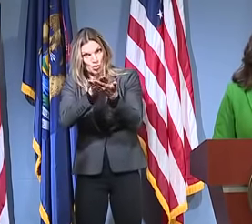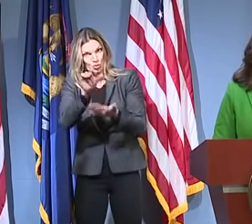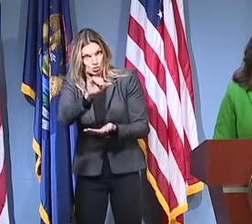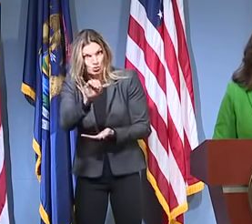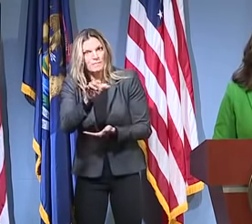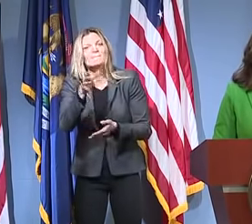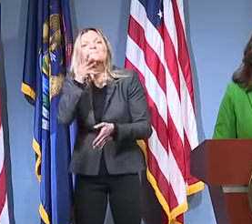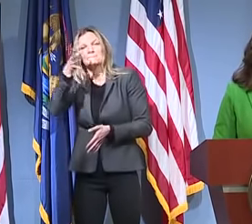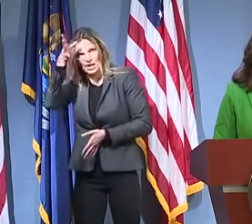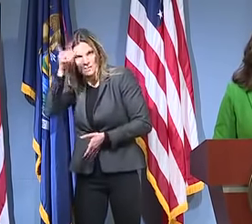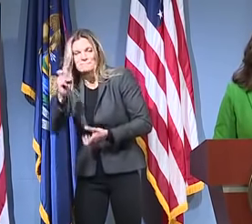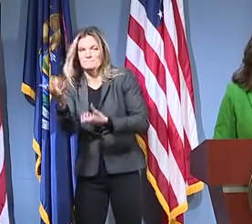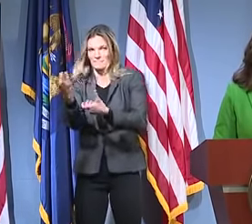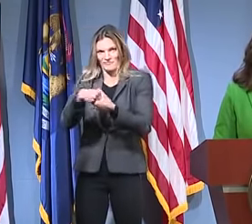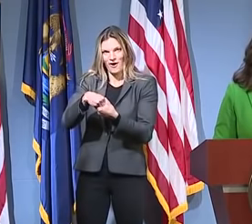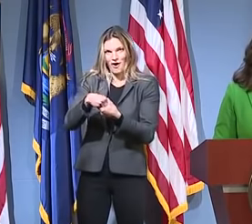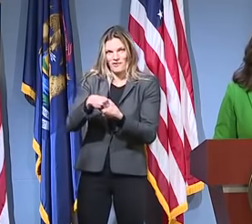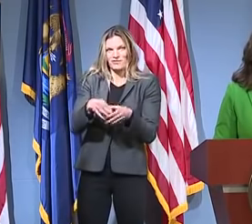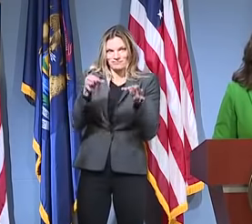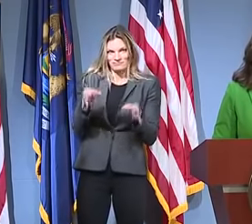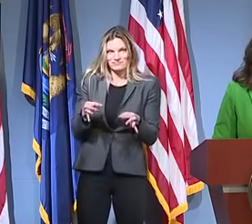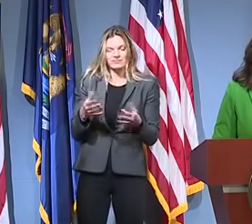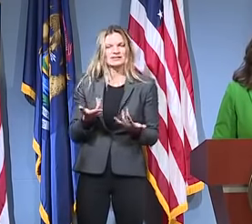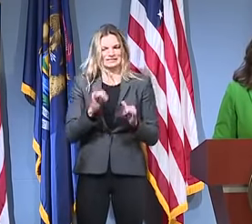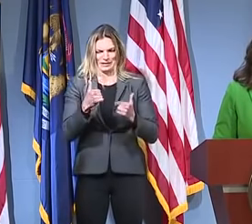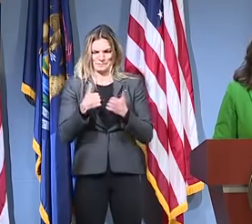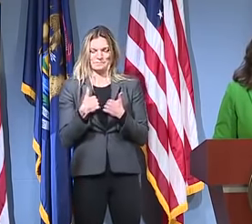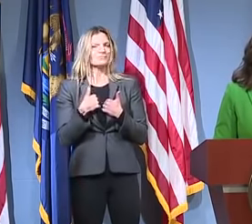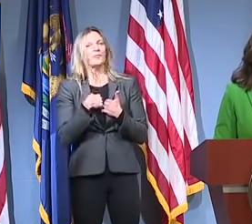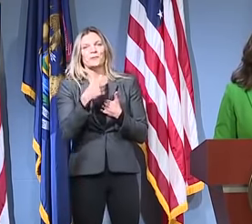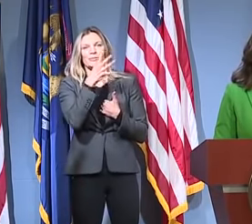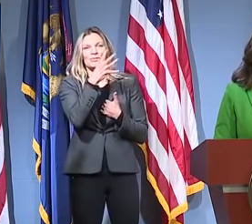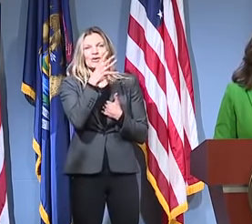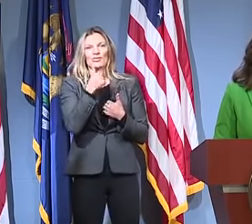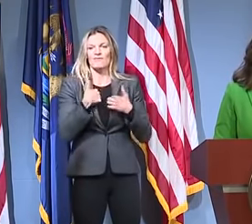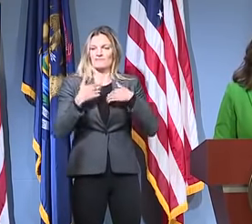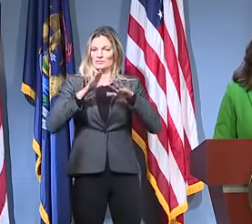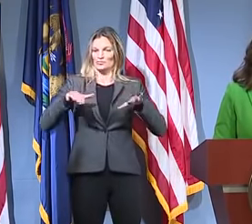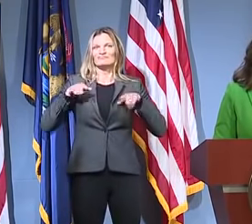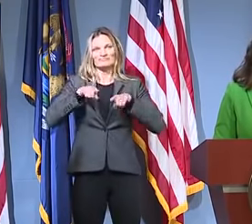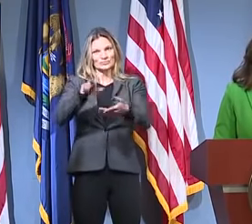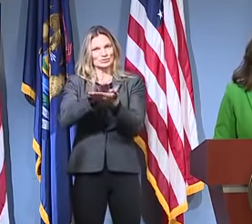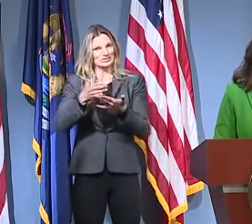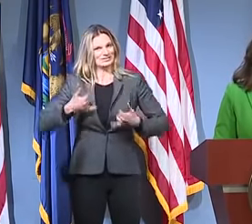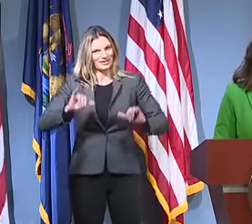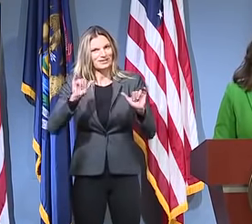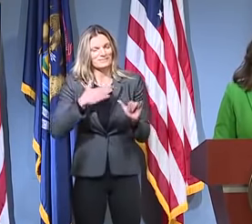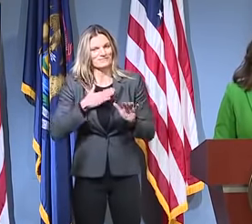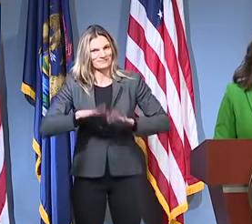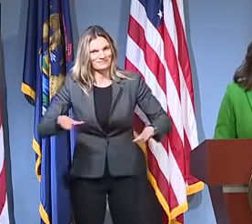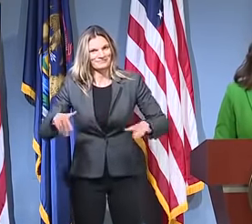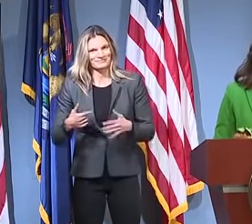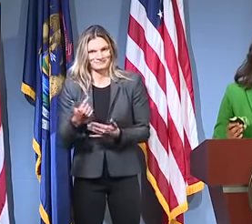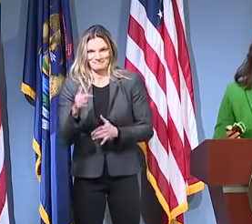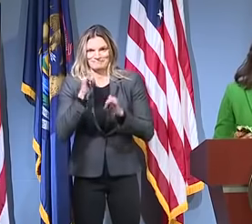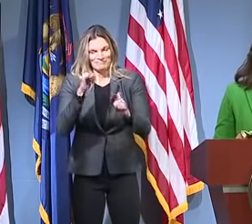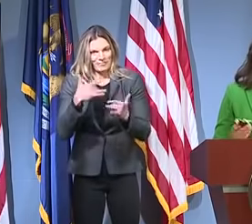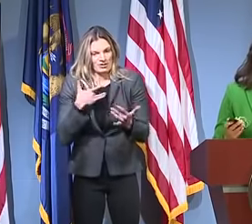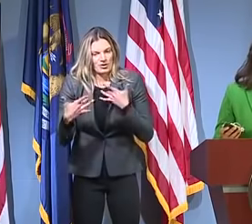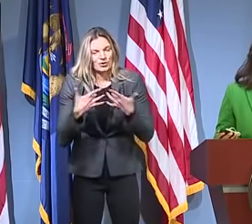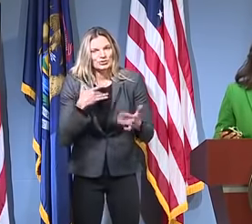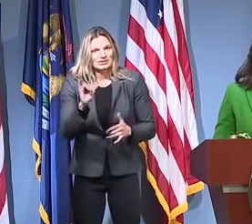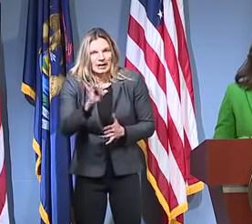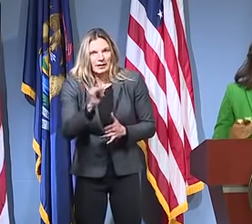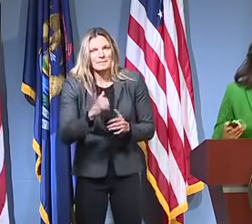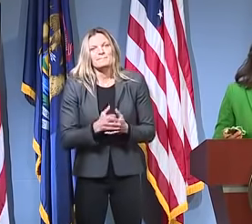I have the same concerns as a parent of a child still in our public schools, but more importantly, maybe